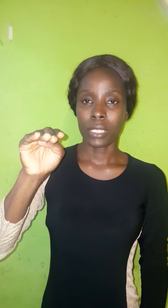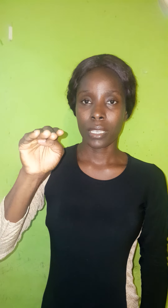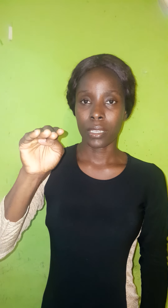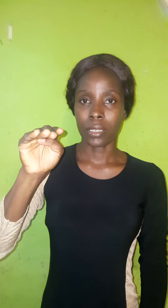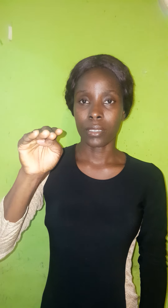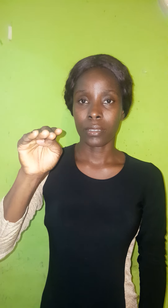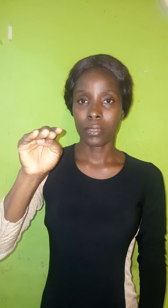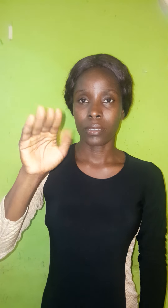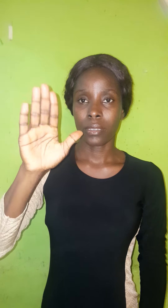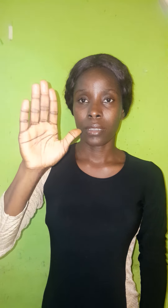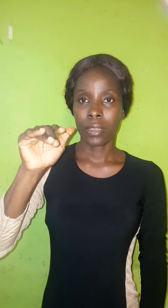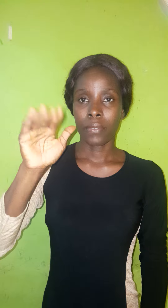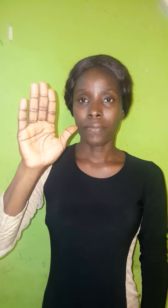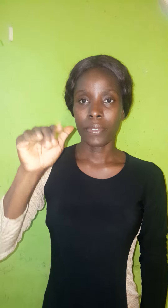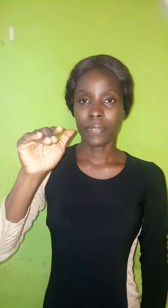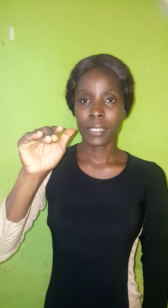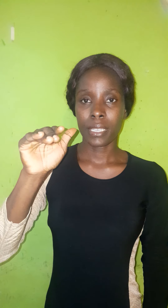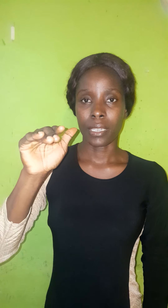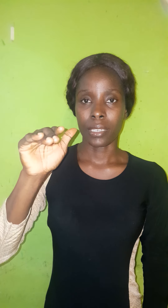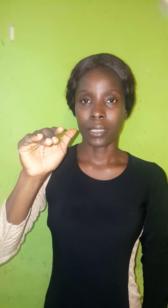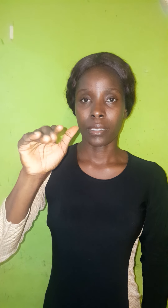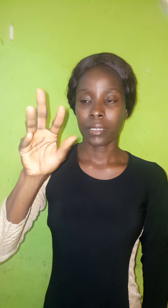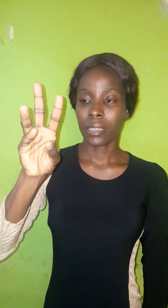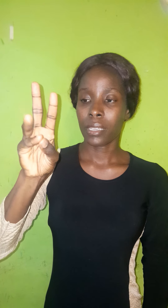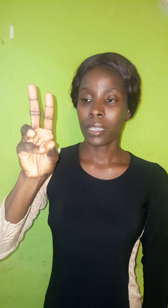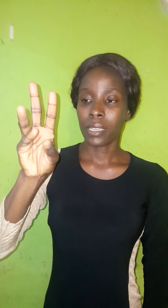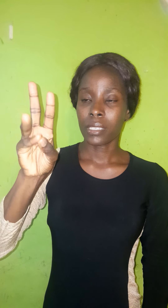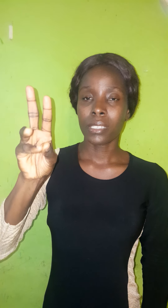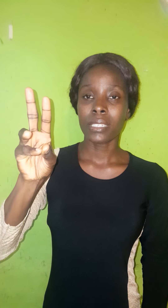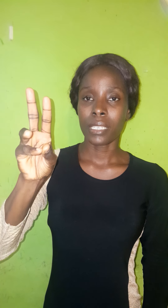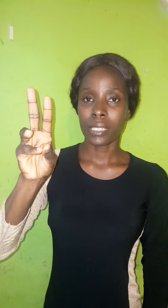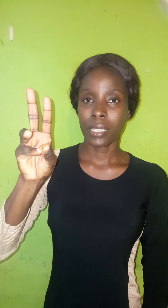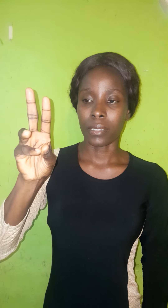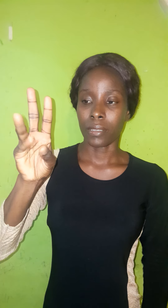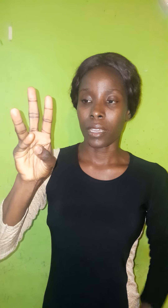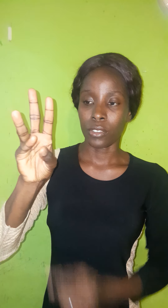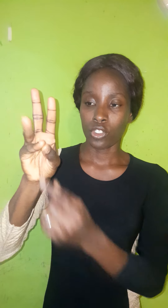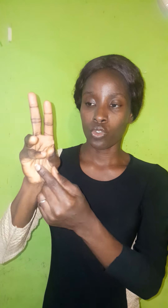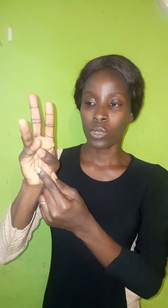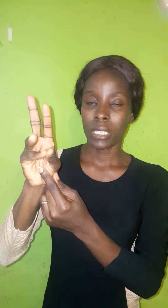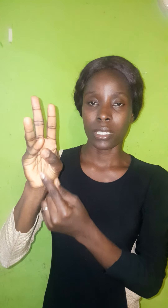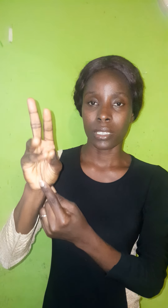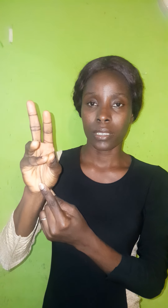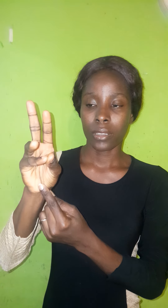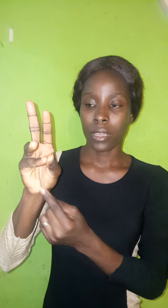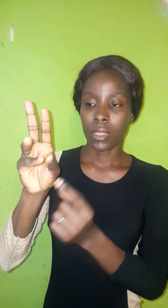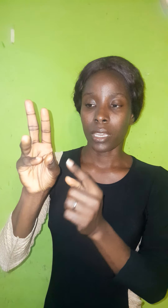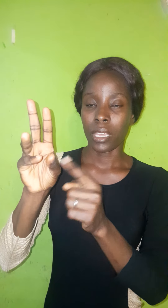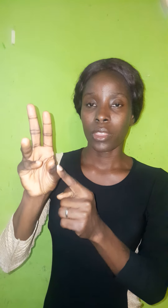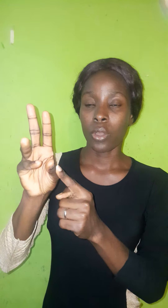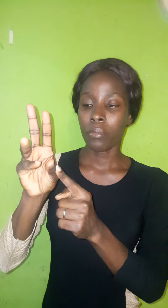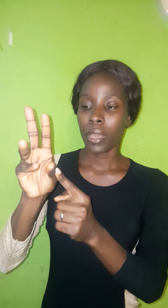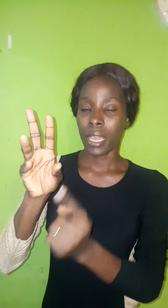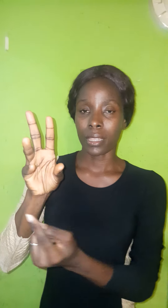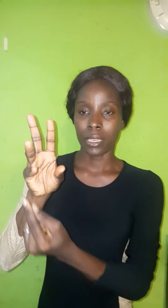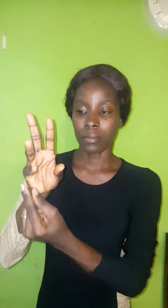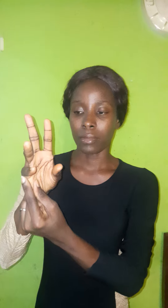14, 15, 16. Yeah, you twist it. The thumb and the